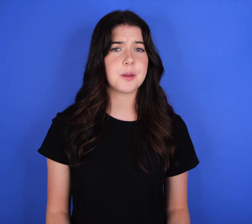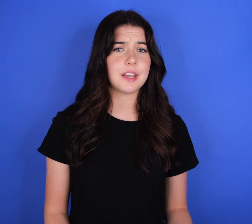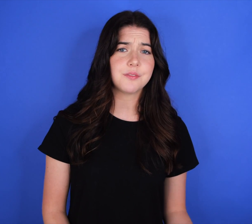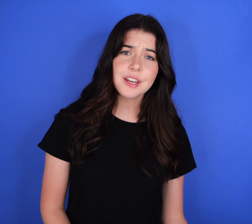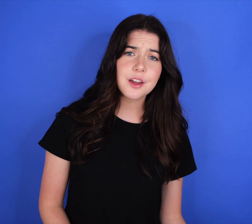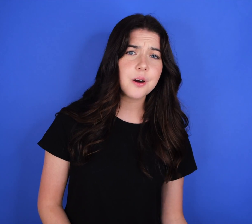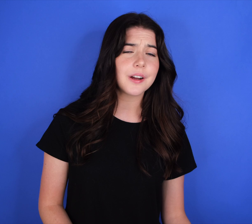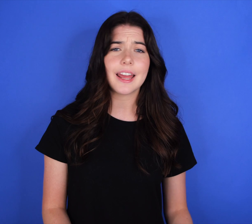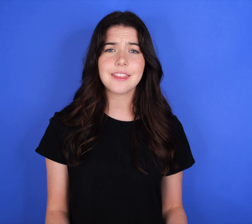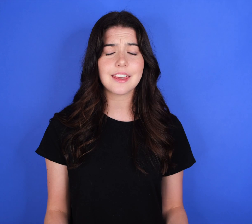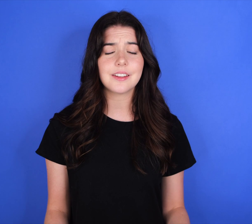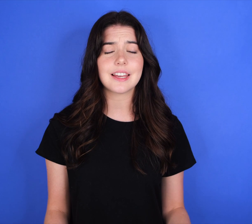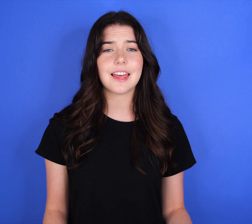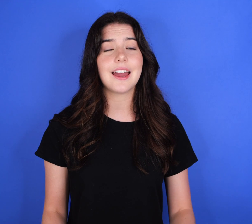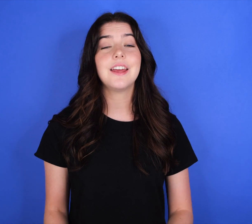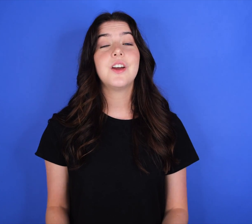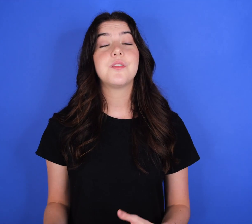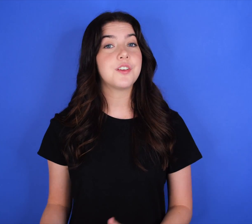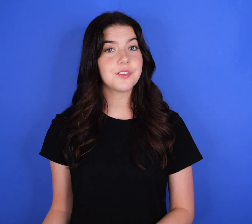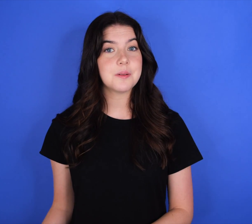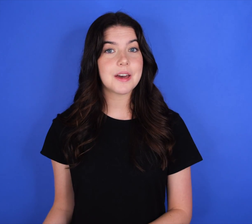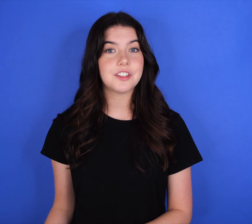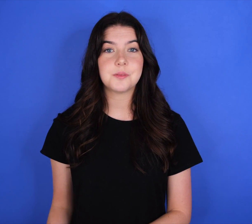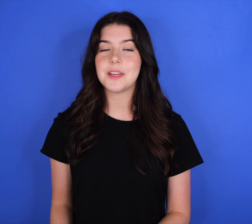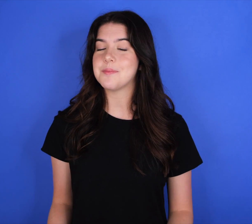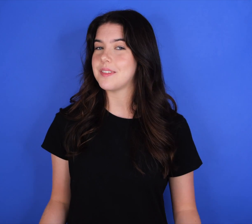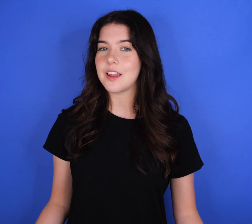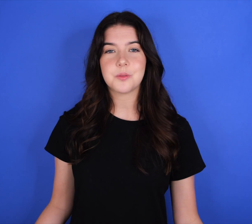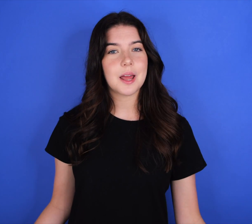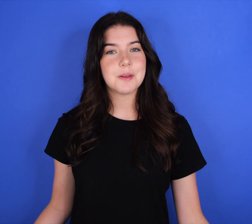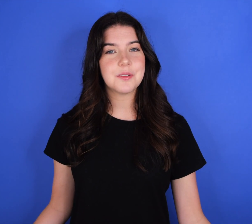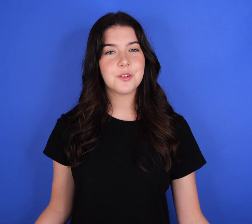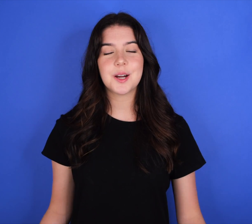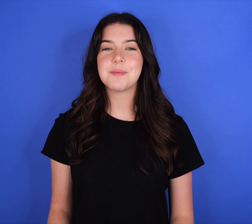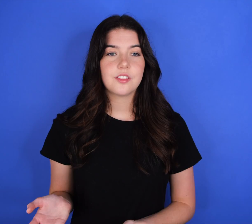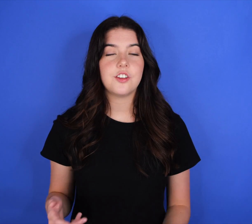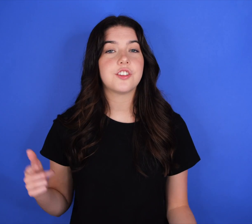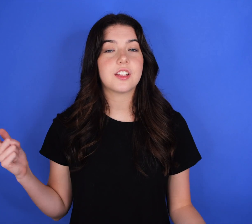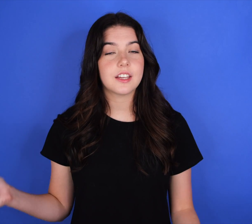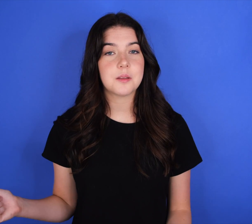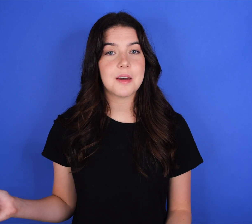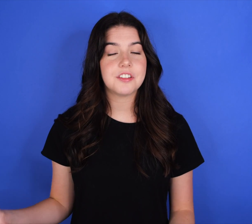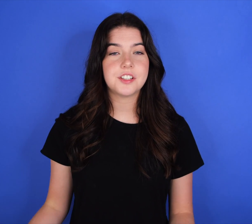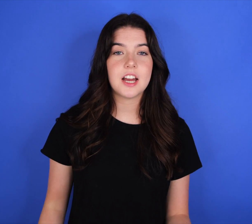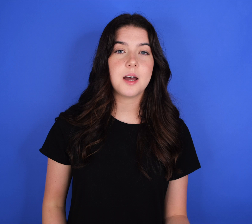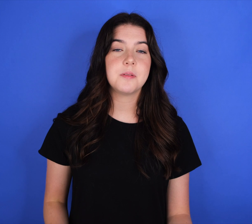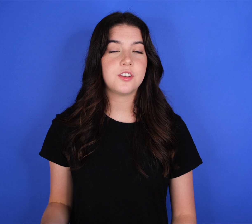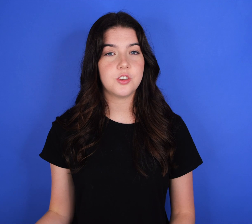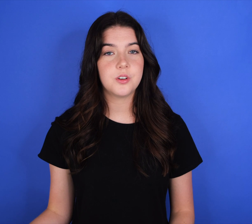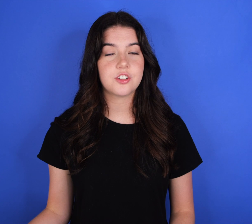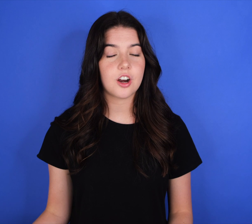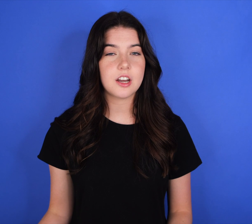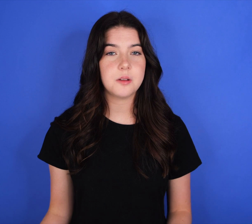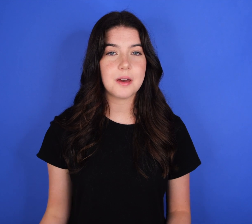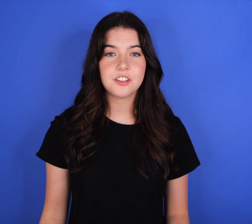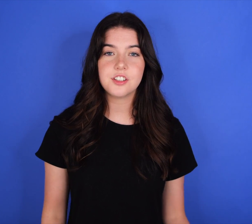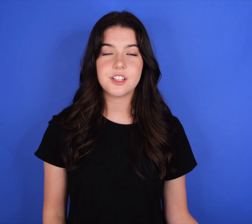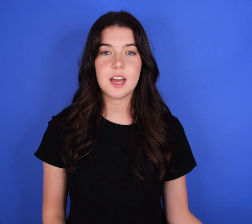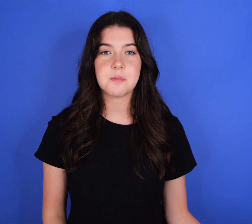a video or anything like that, feel free to message me. That is what I'm here for. You just click the message tab to start a new message and type in